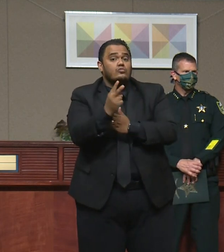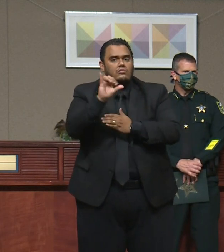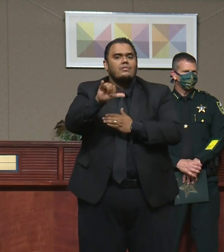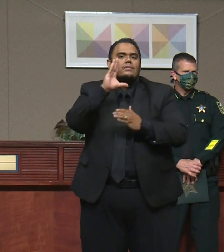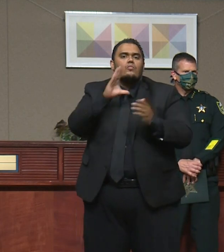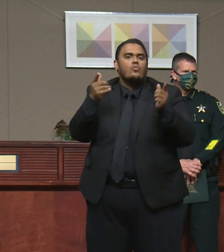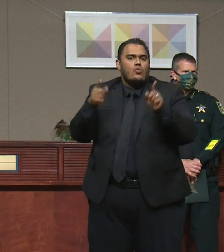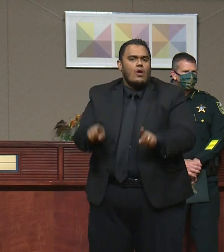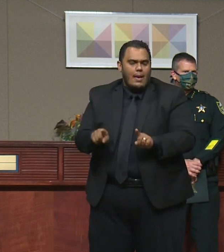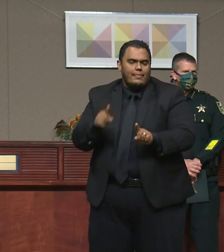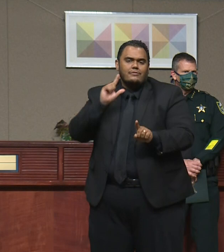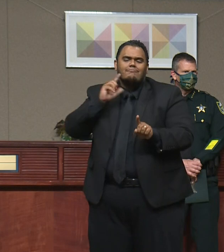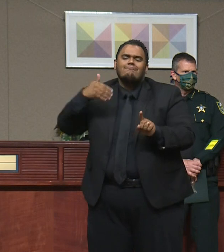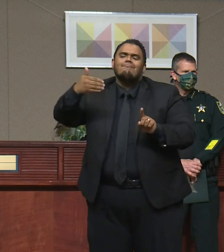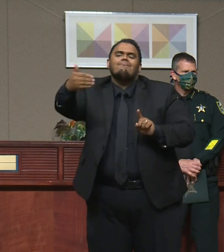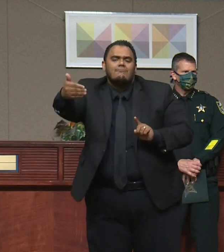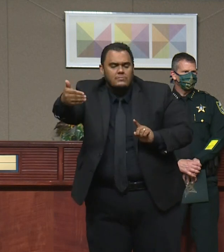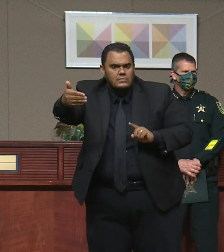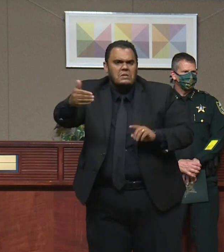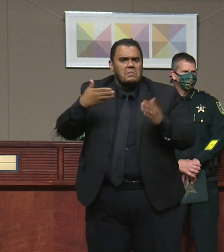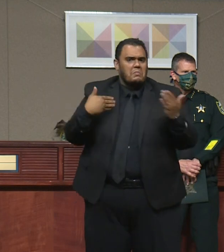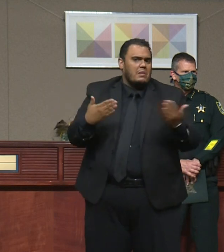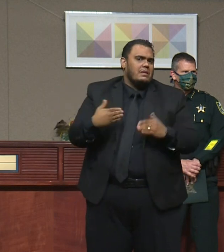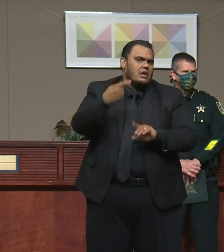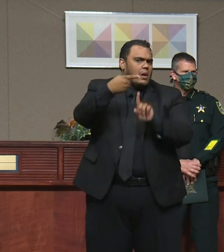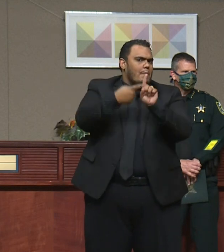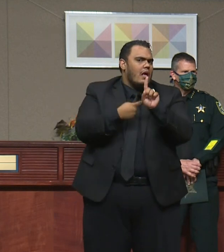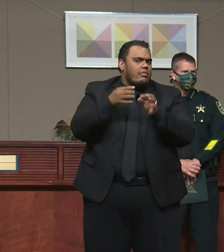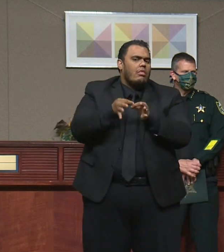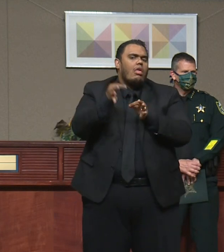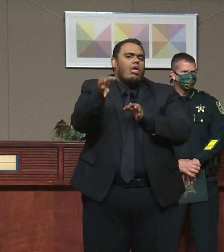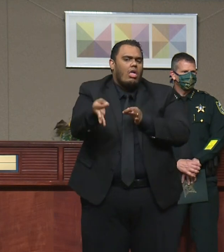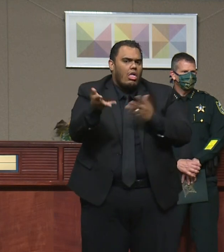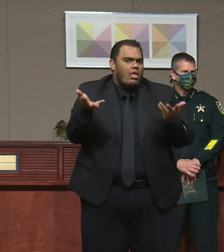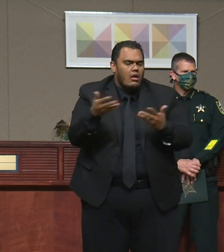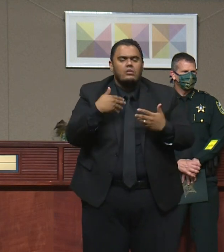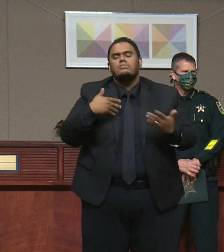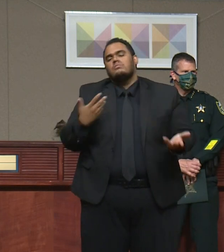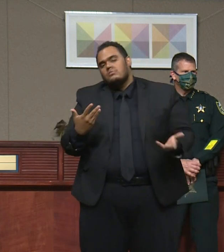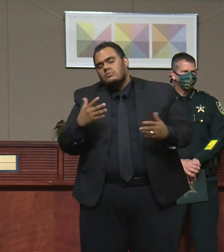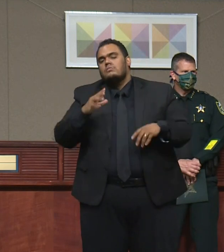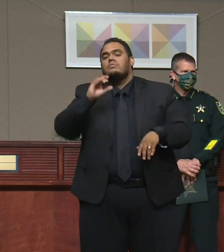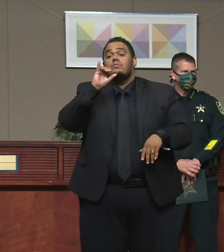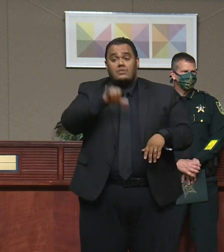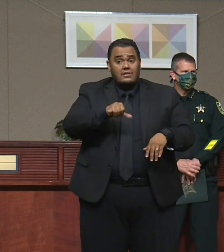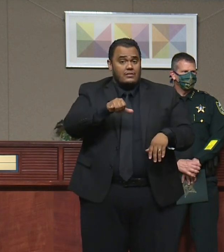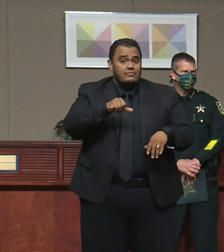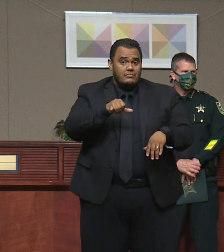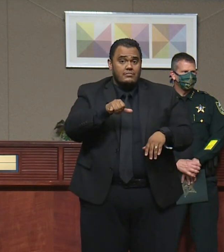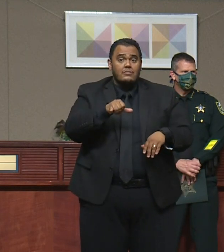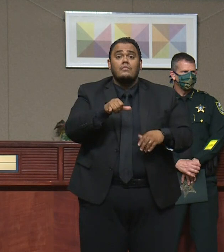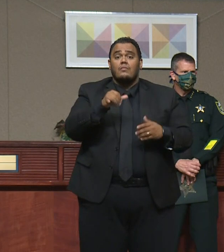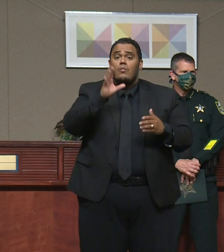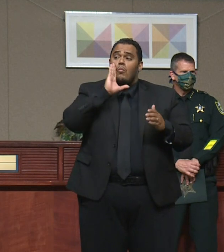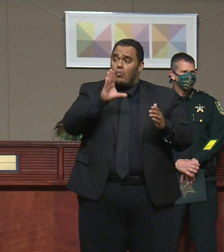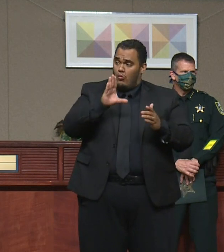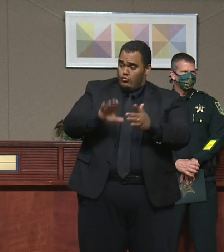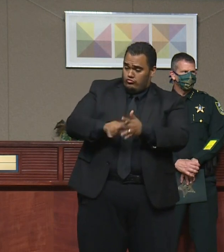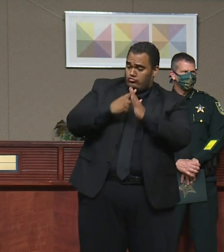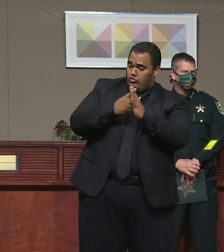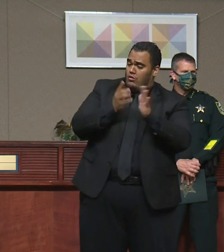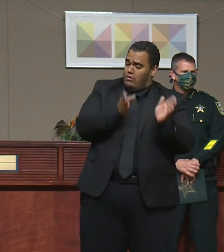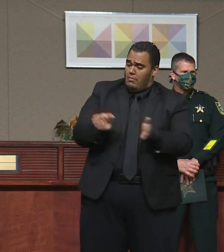future. It could be a month away from now or beyond, but we began that planning process